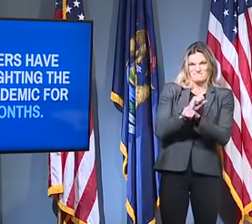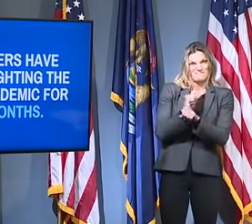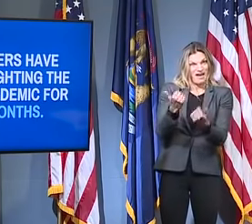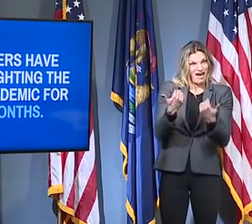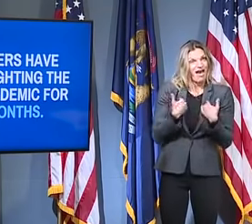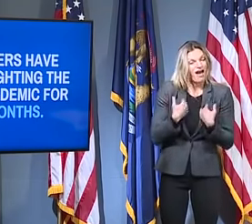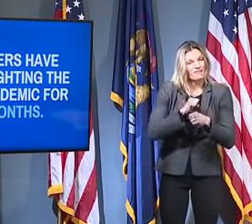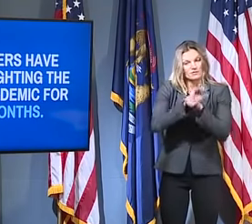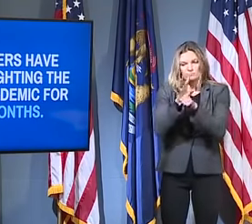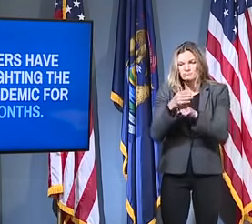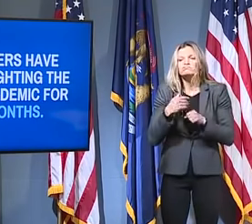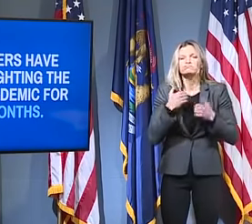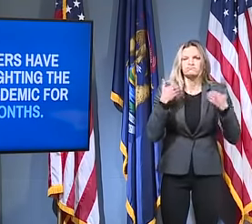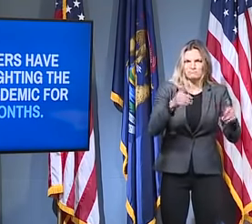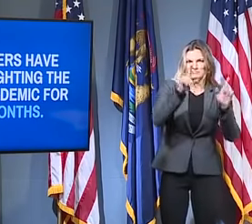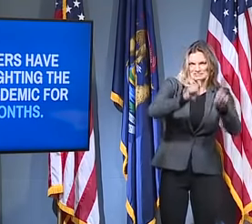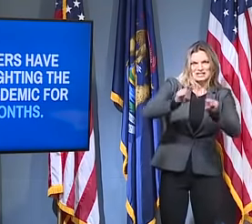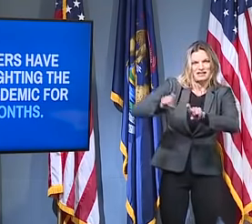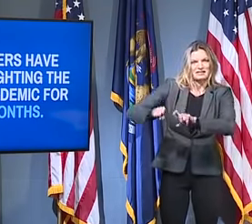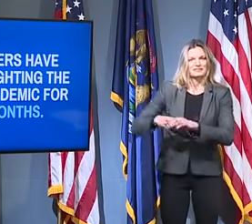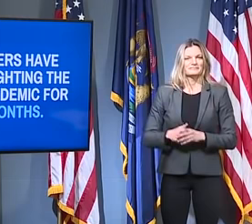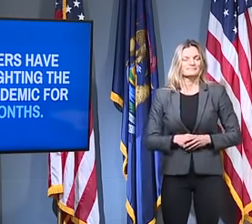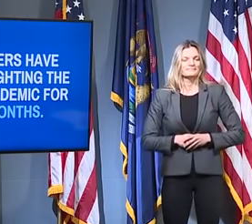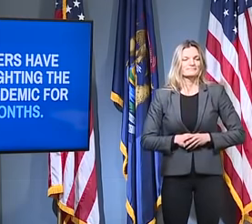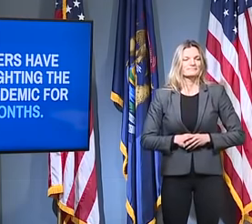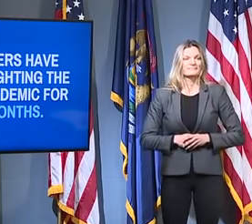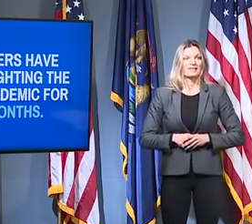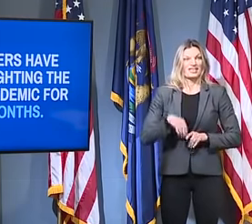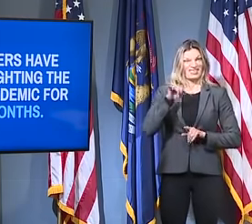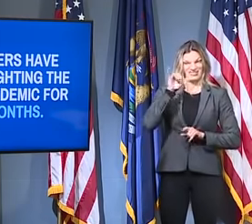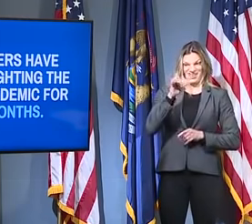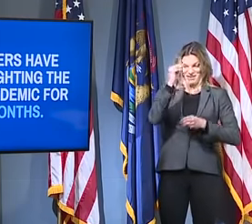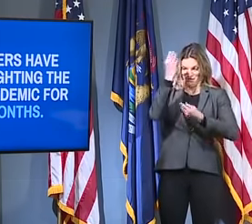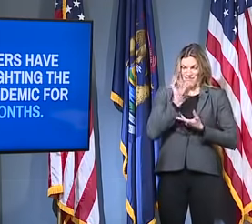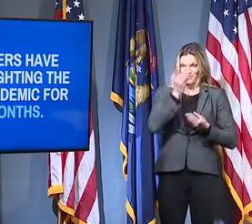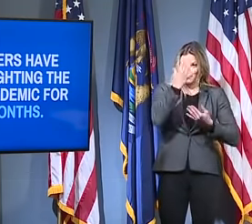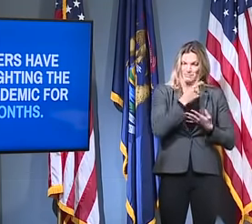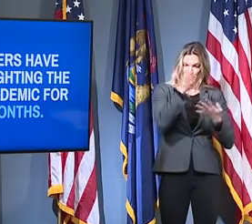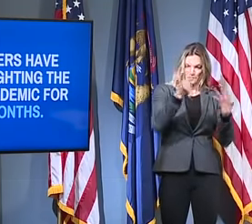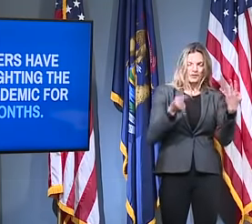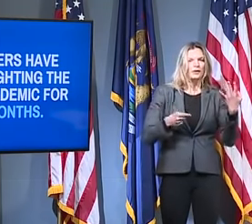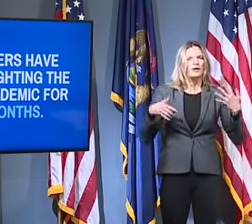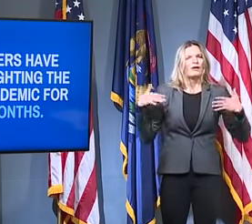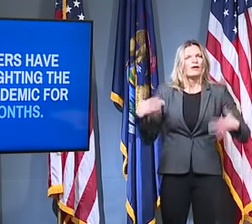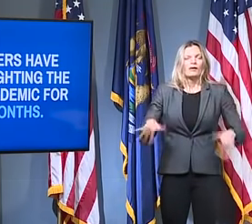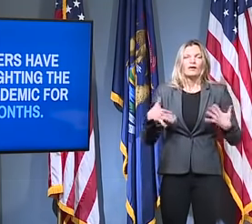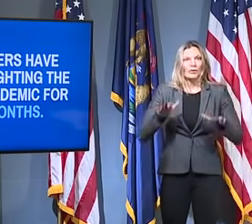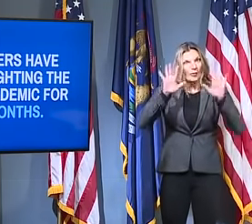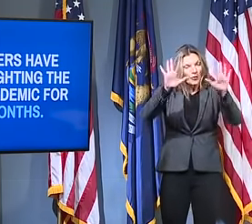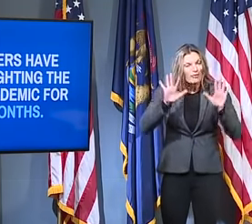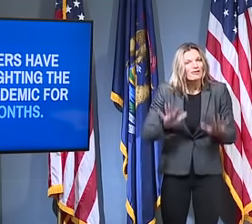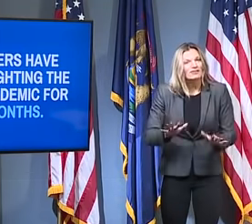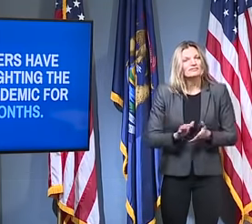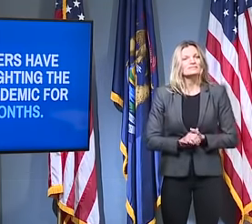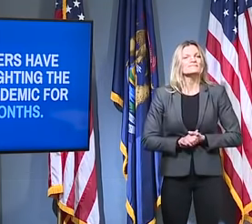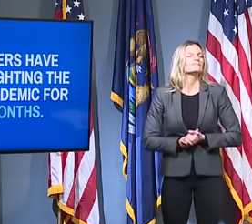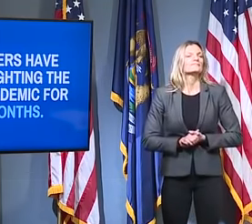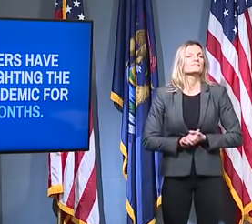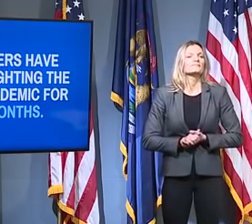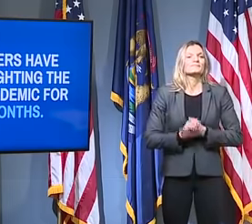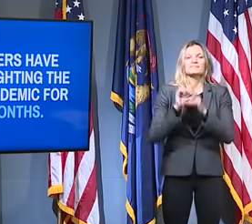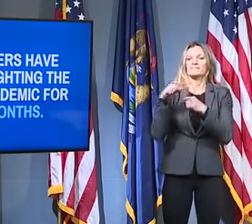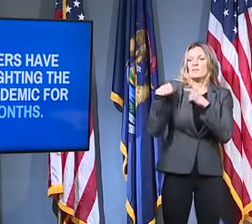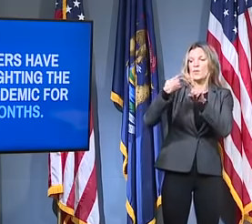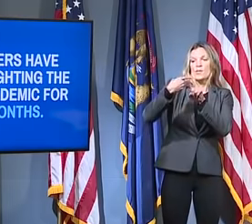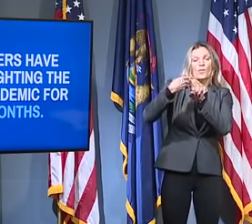wonderful pieces of information compared to what's happening across the country. Our average infection rate for the last